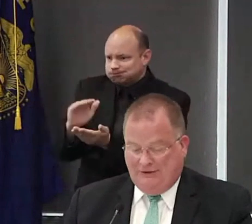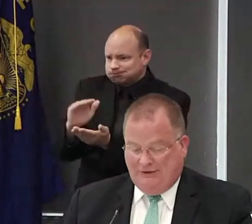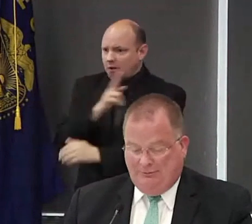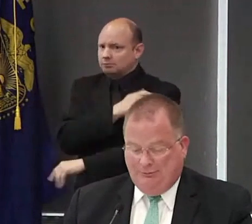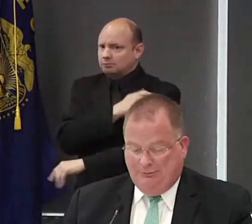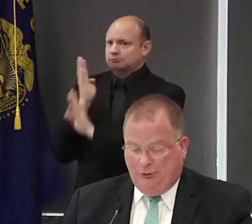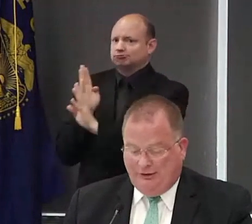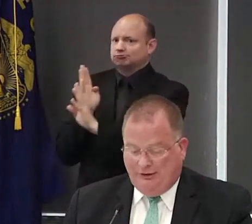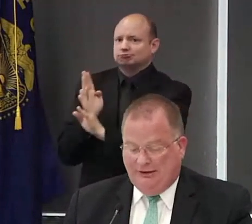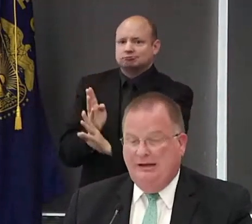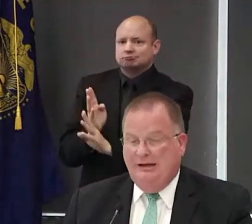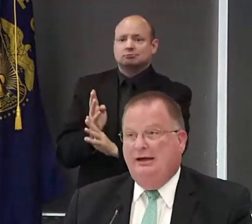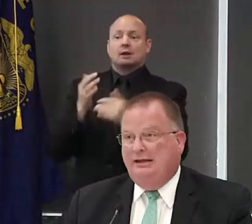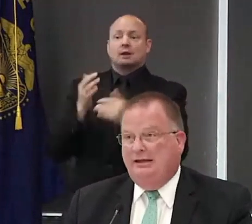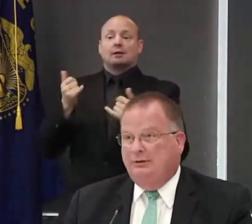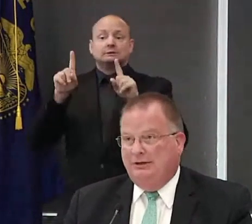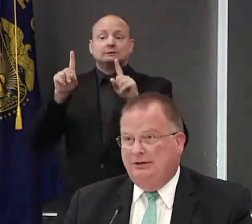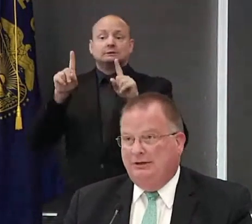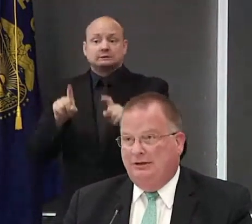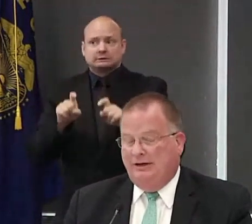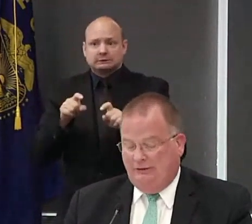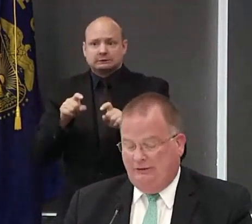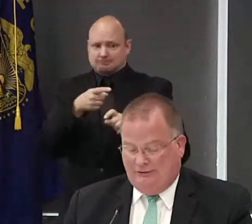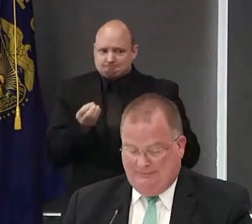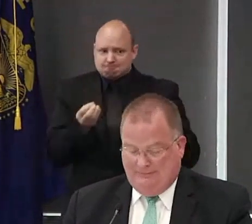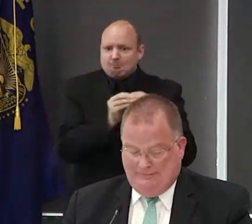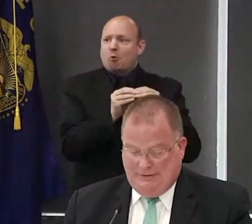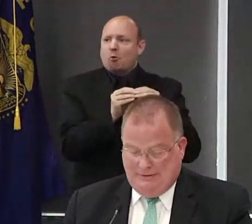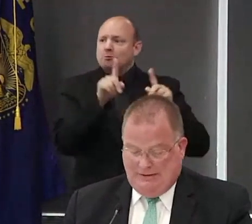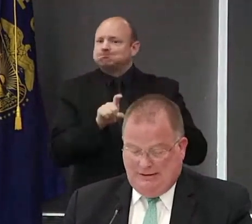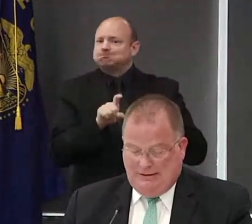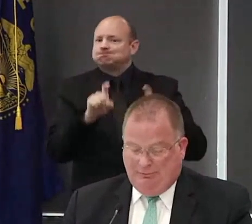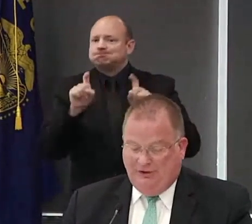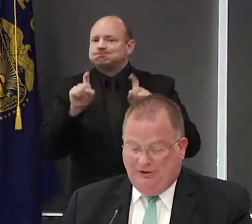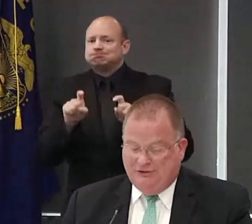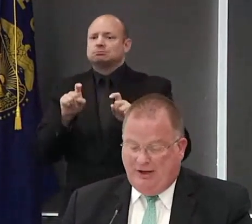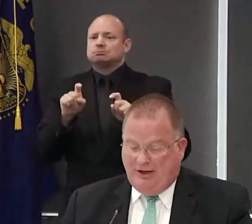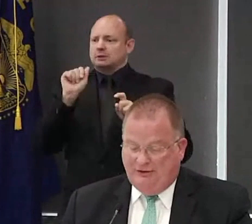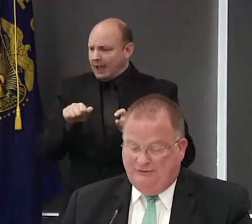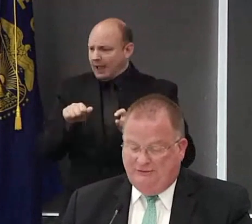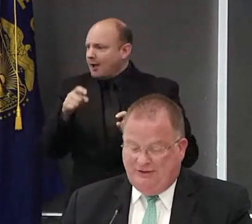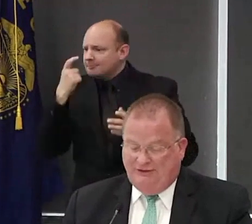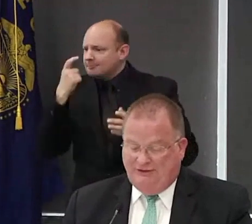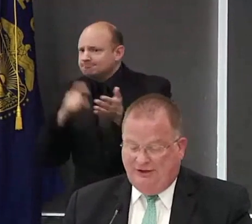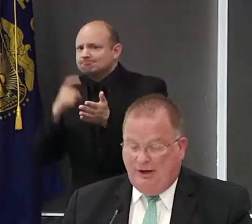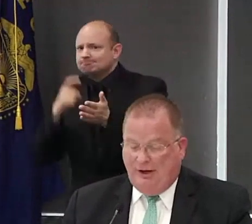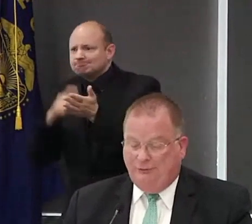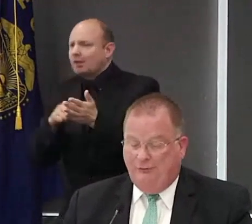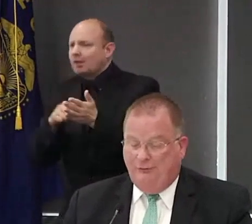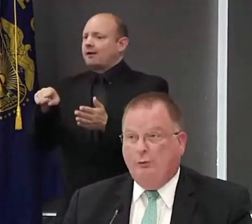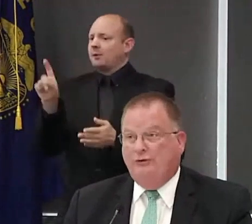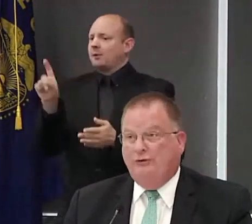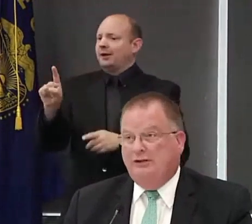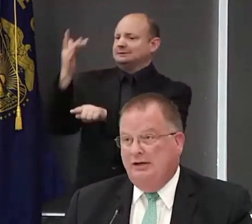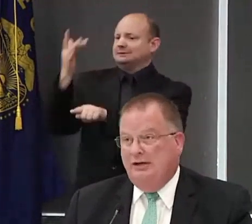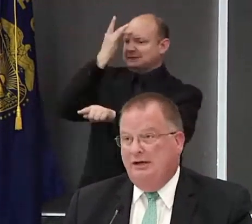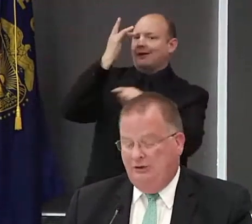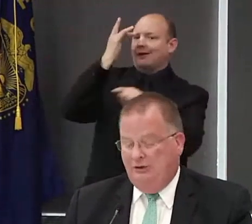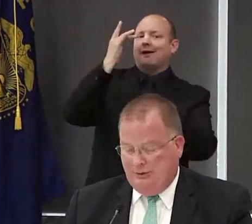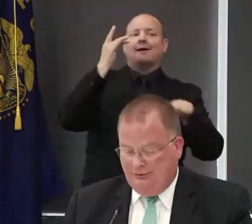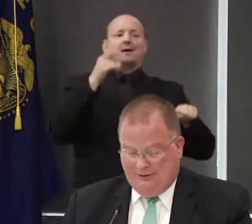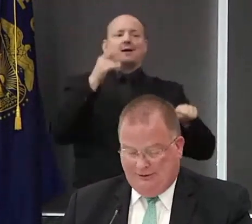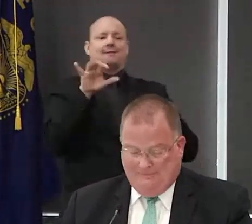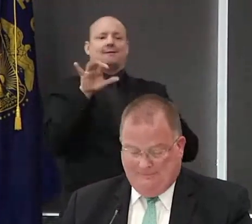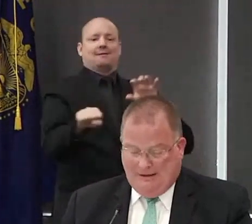identify infected people quickly and keep a lid on the virus. The percentage of positive tests had dropped from 4%